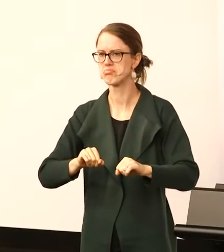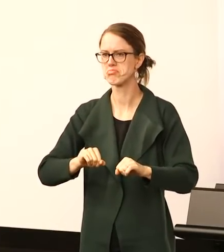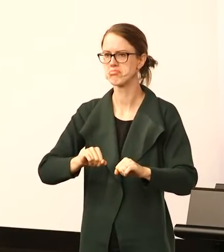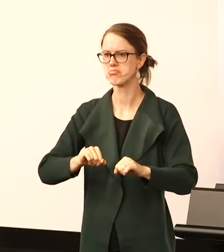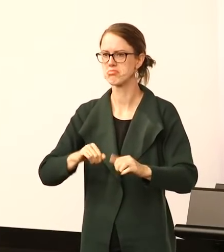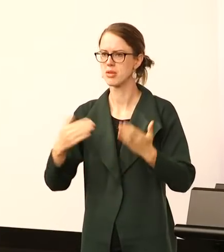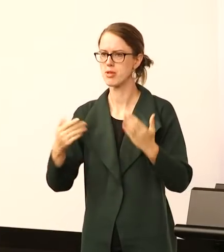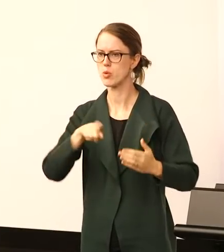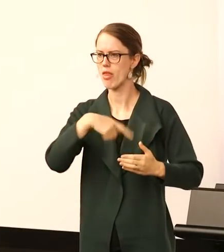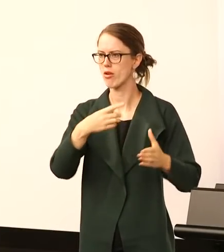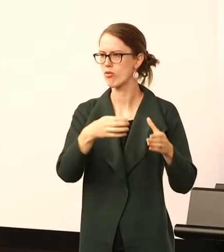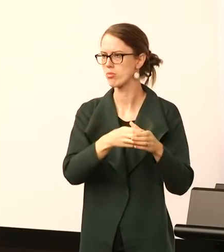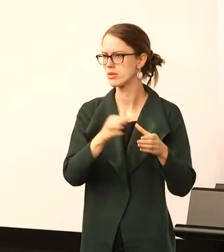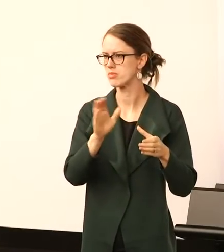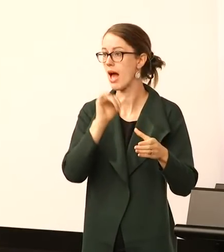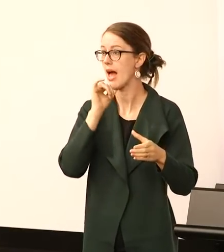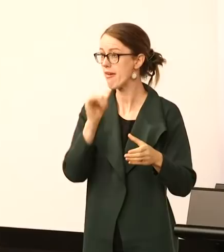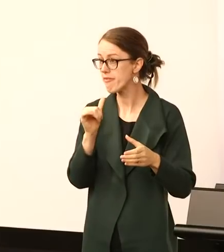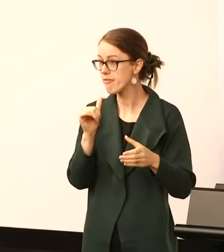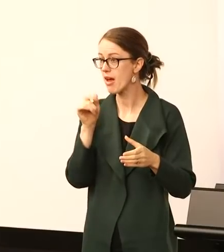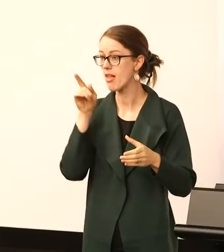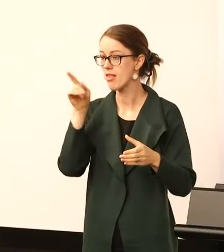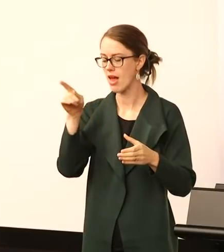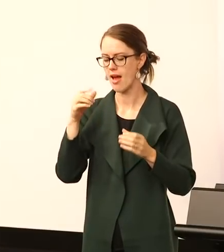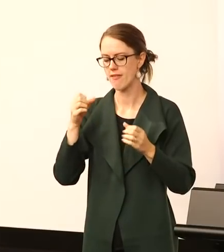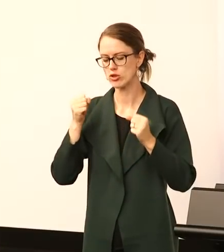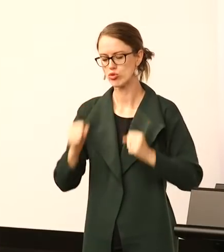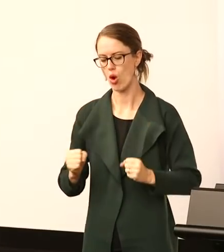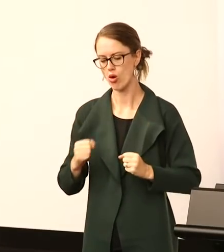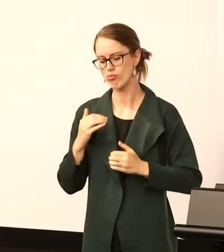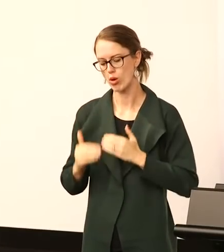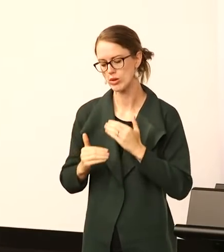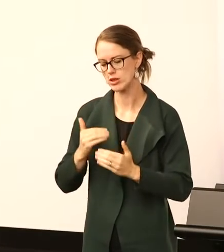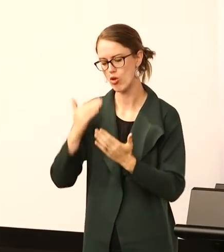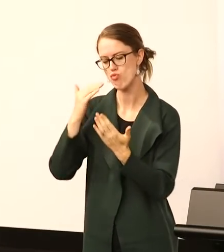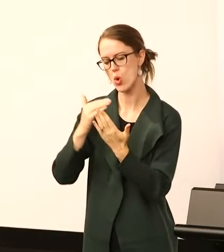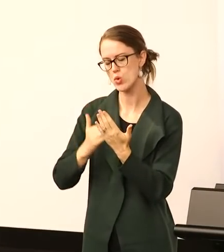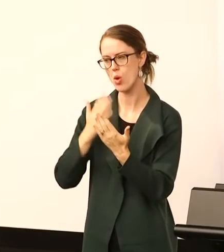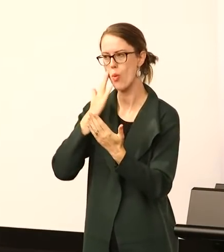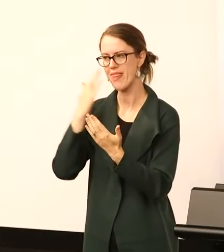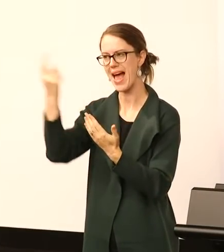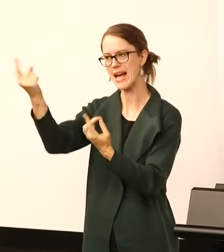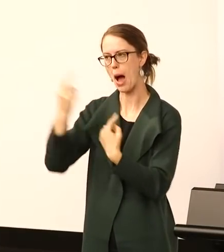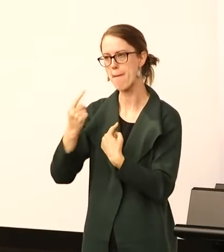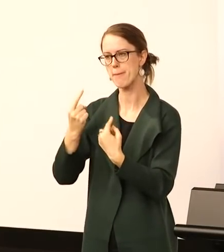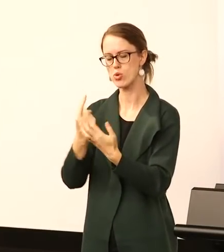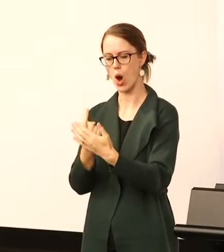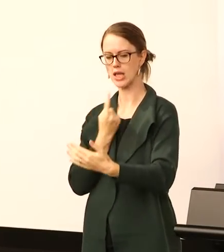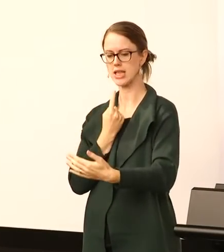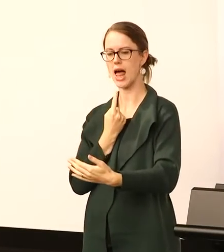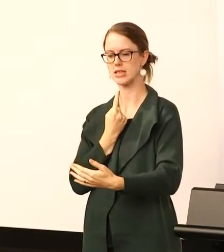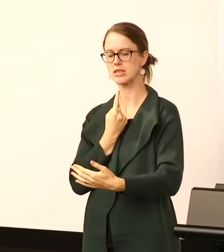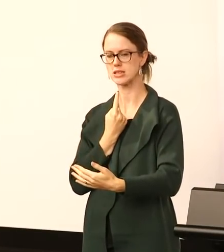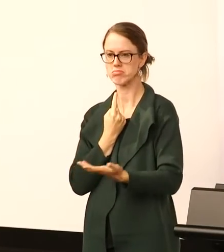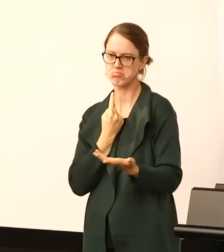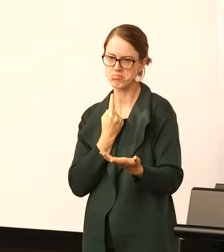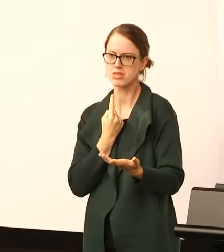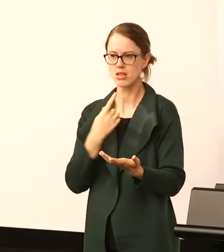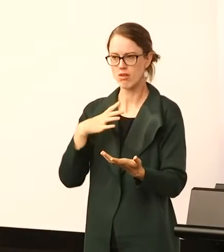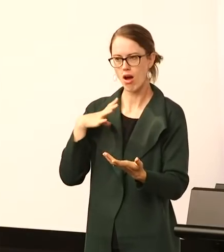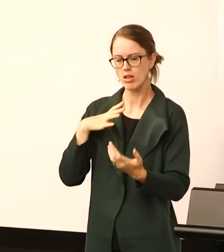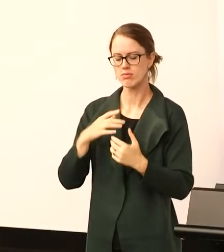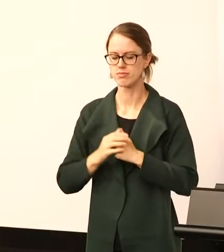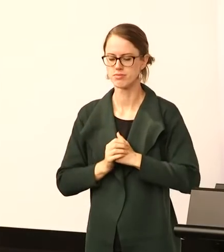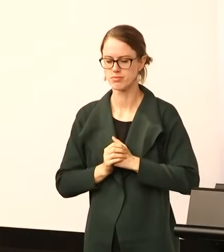would other groups coming if we've got really tight processes around managed isolation and or quarantine when they come,